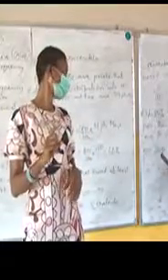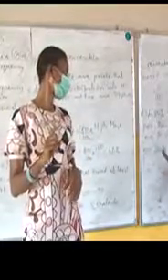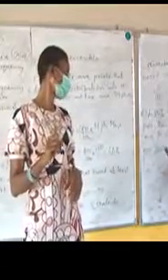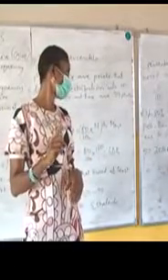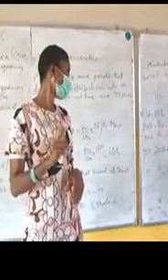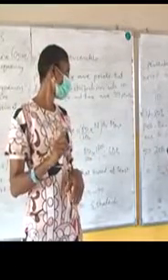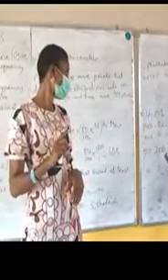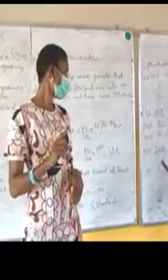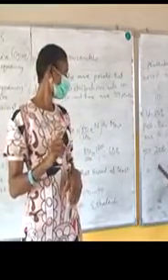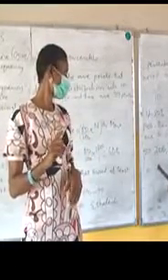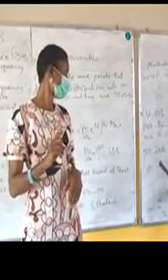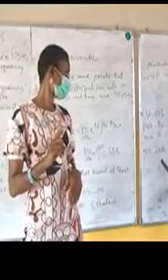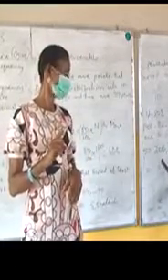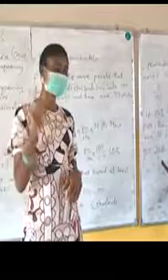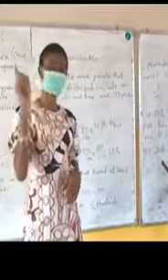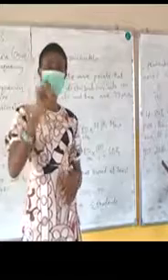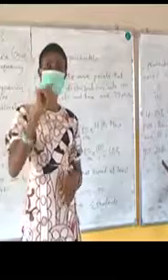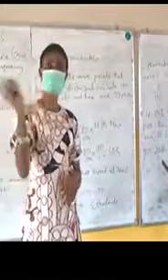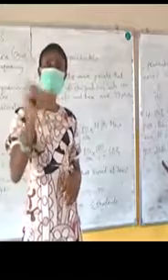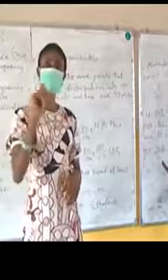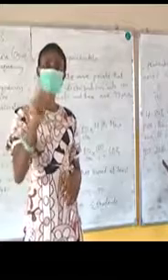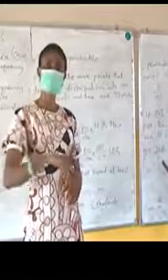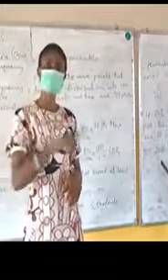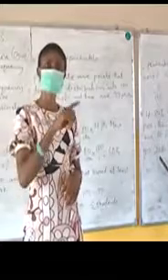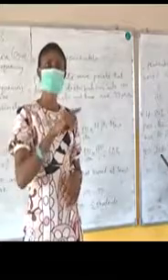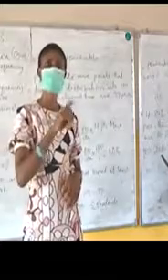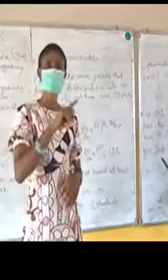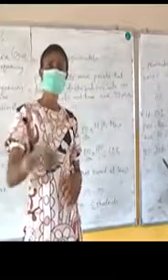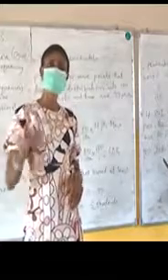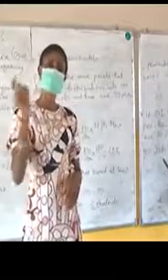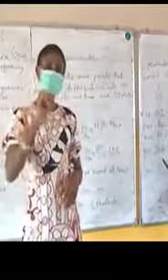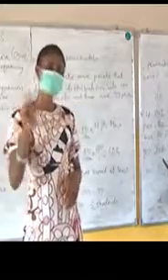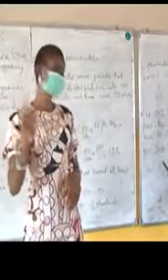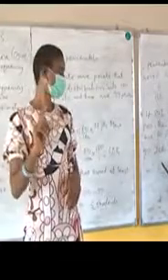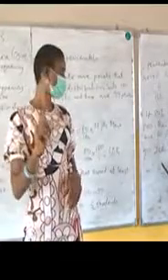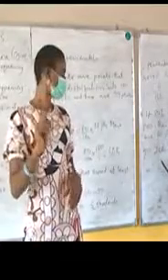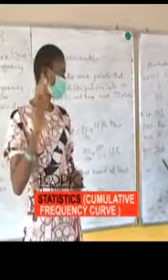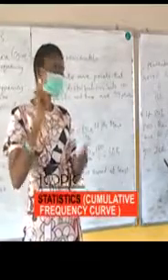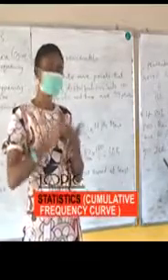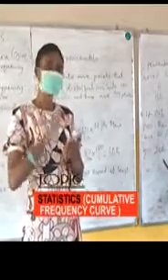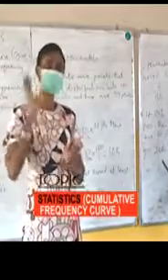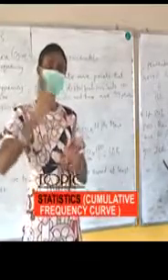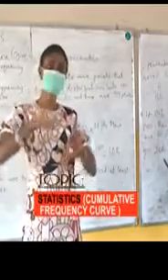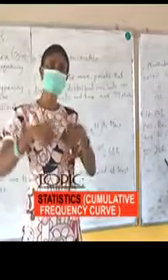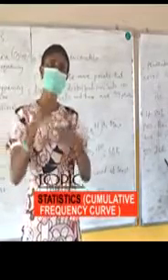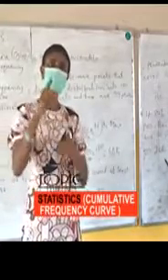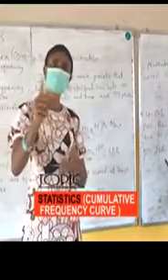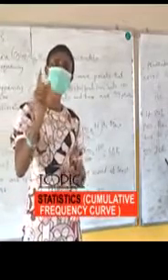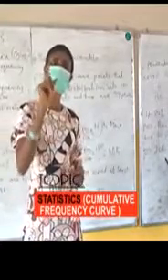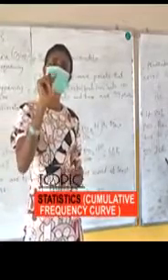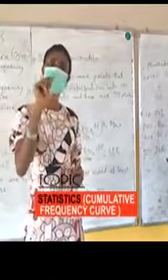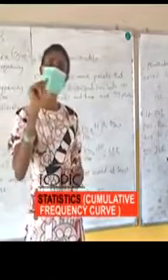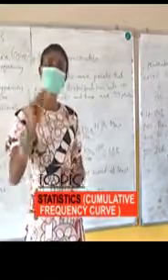So that will give you 20, the 20th position. The mark that occupies